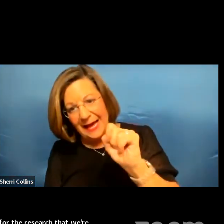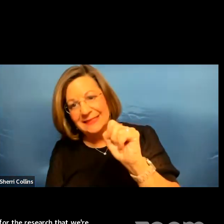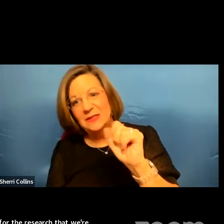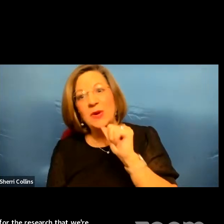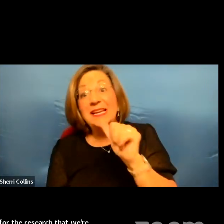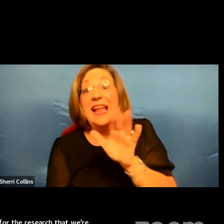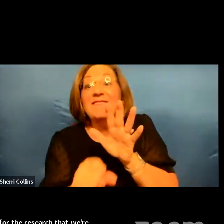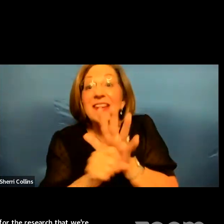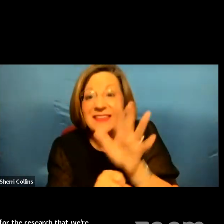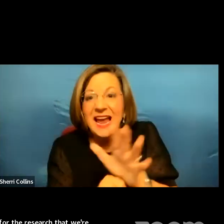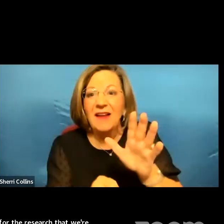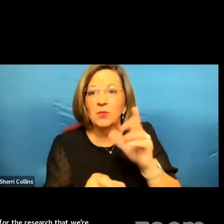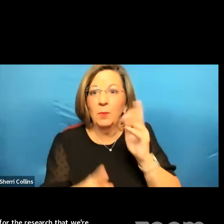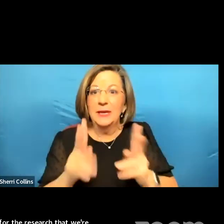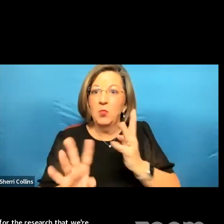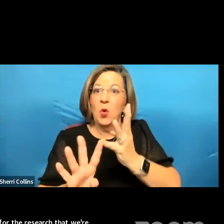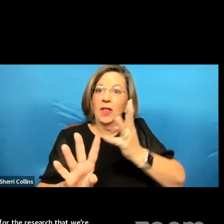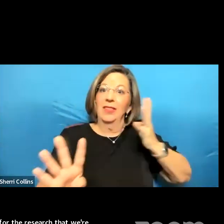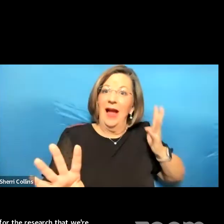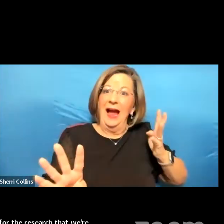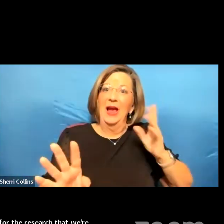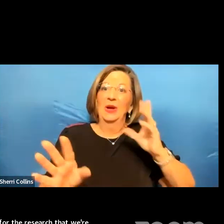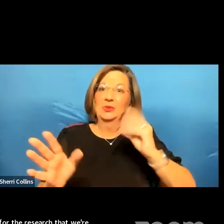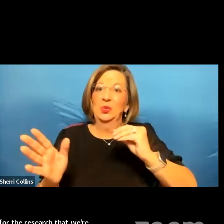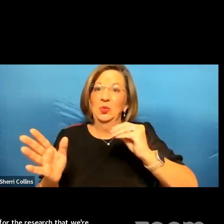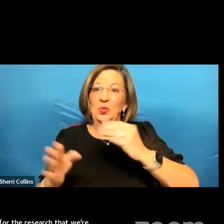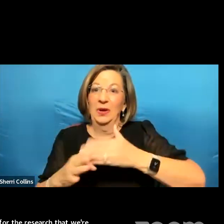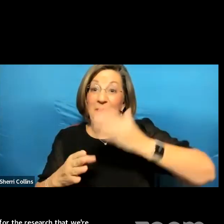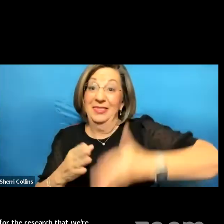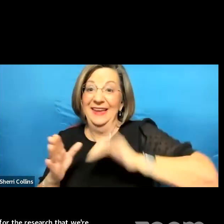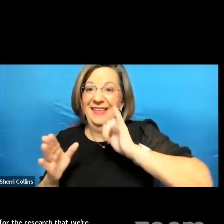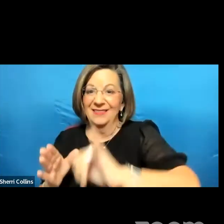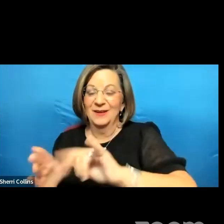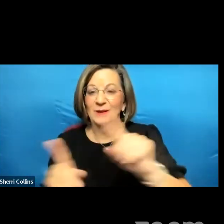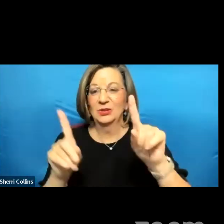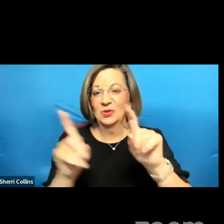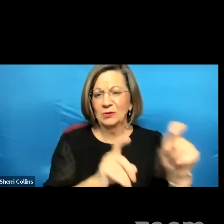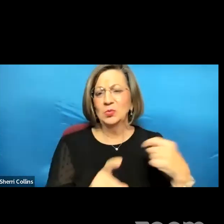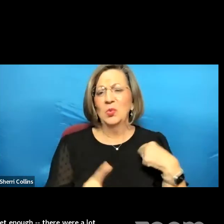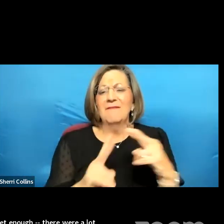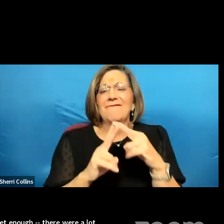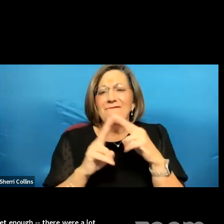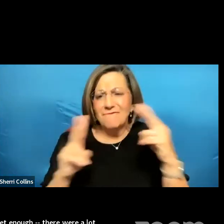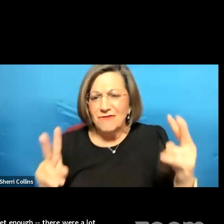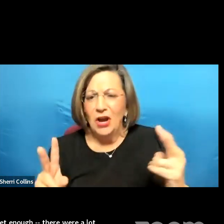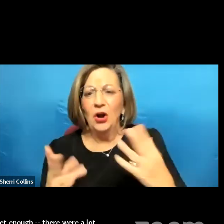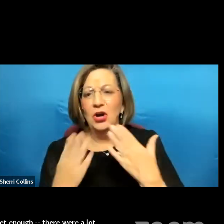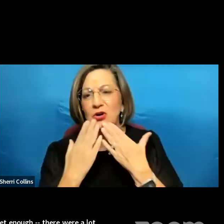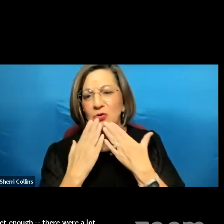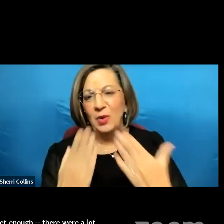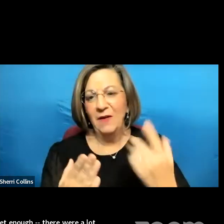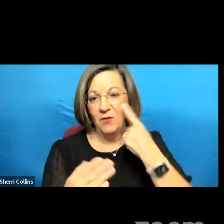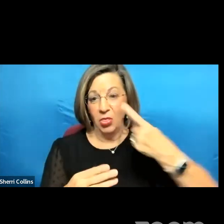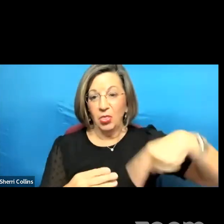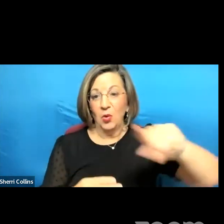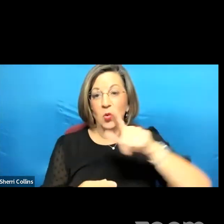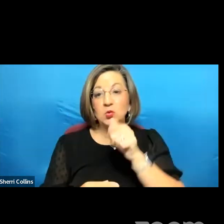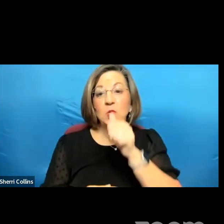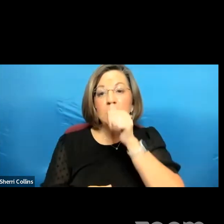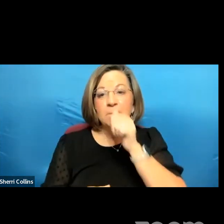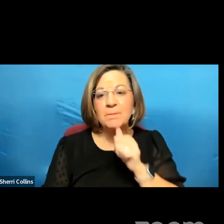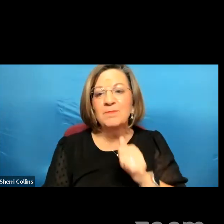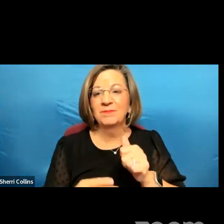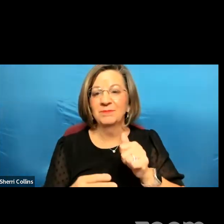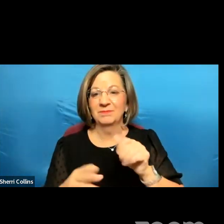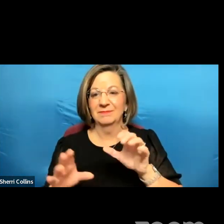were a lot of people, but we couldn't get enough iPads to get all the people to do it. There was a long line of people who wanted to do the survey.